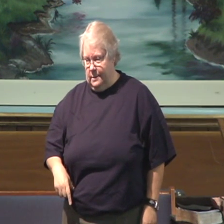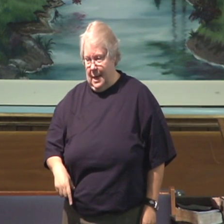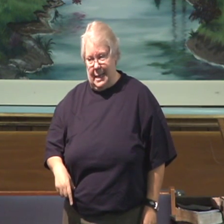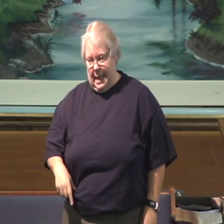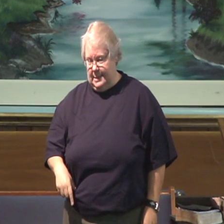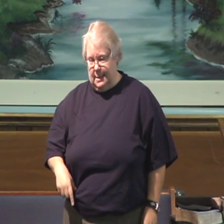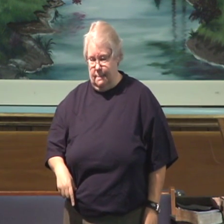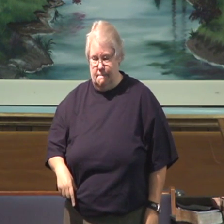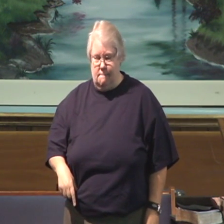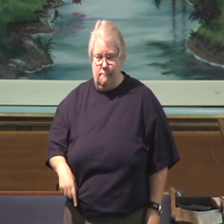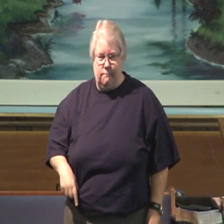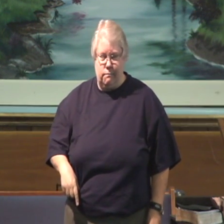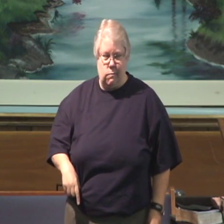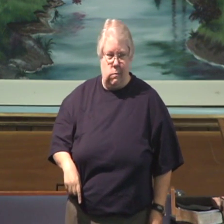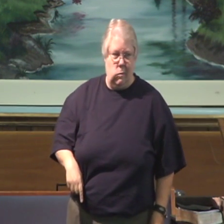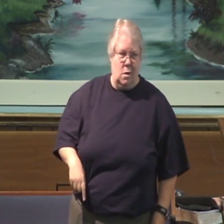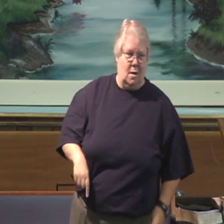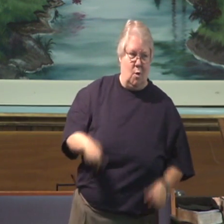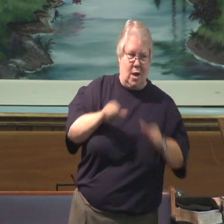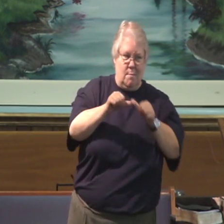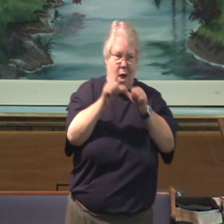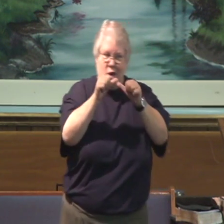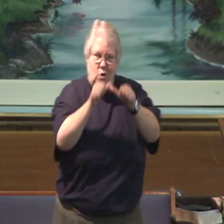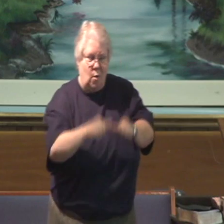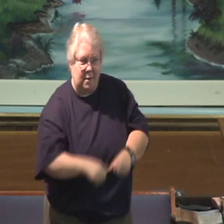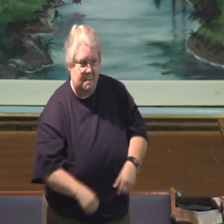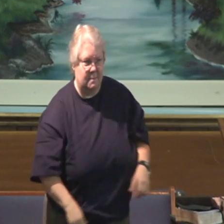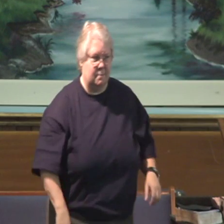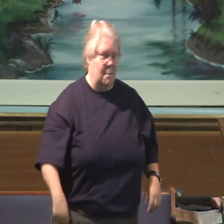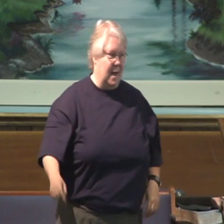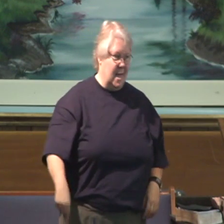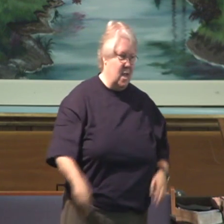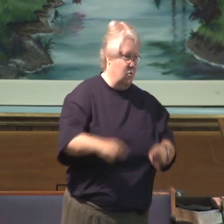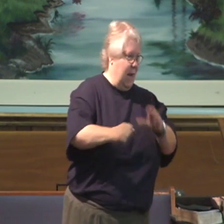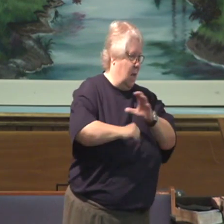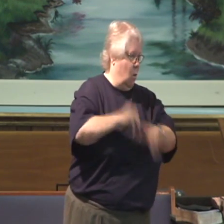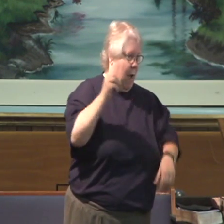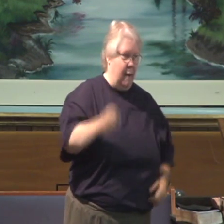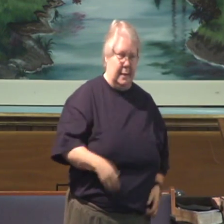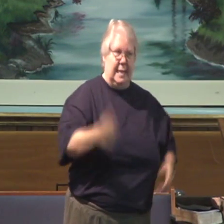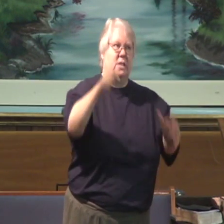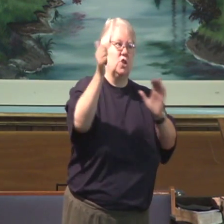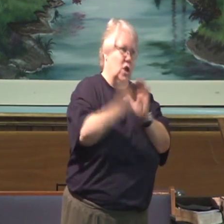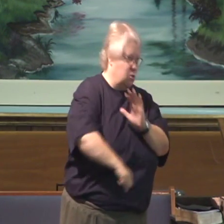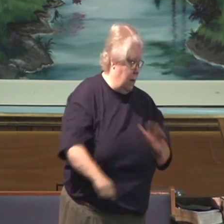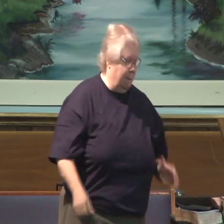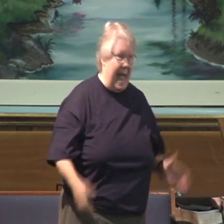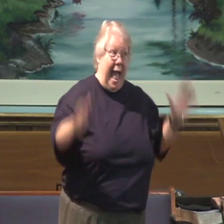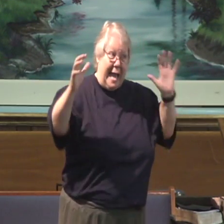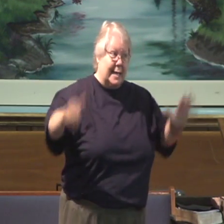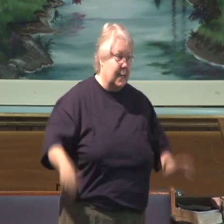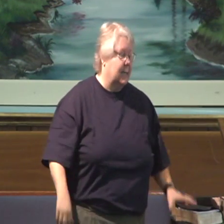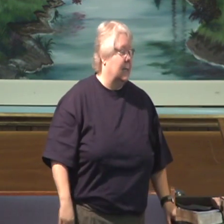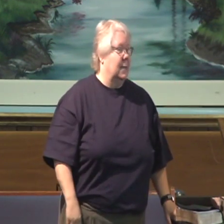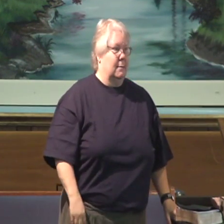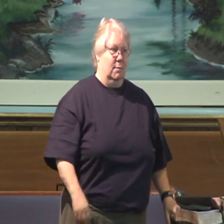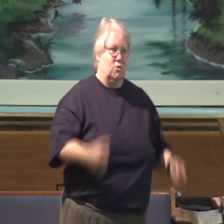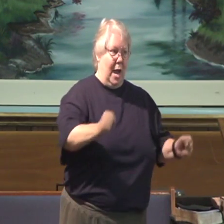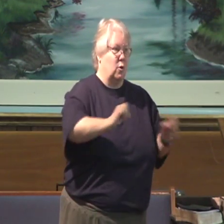I can't. I'm going to keep on going. My knees ready to go out, knees surgery bad. I'm trying